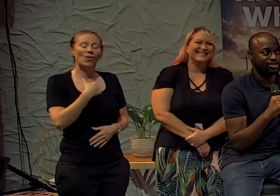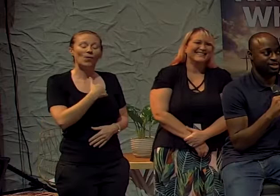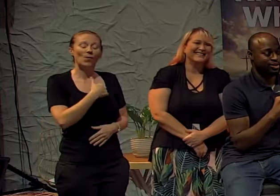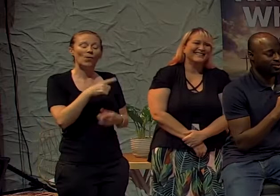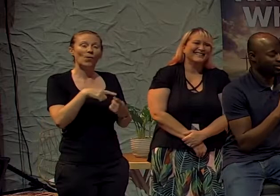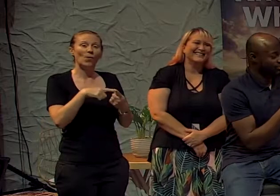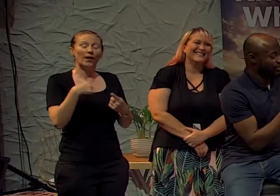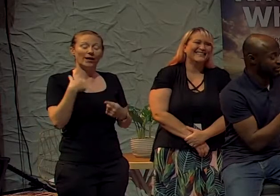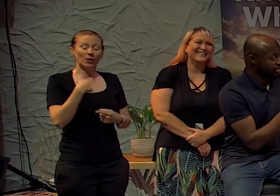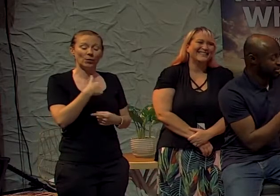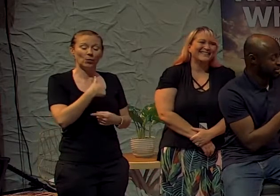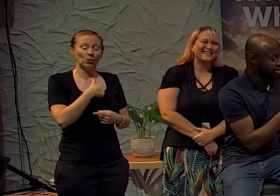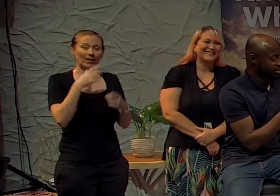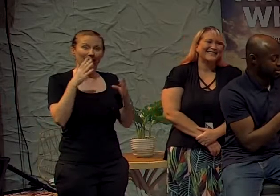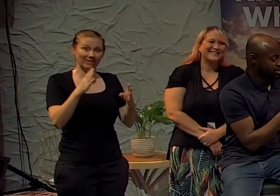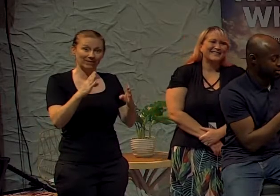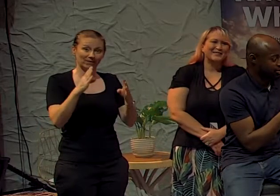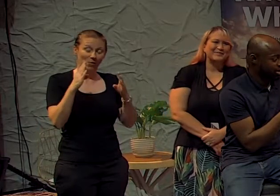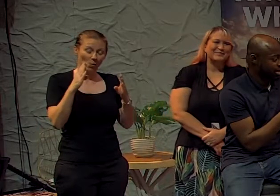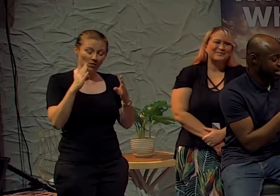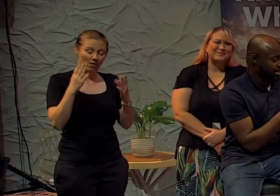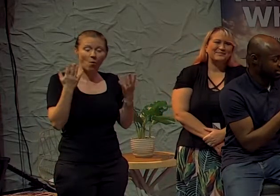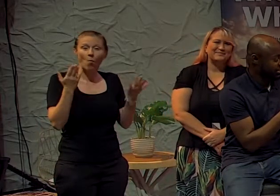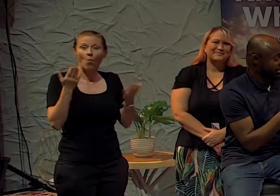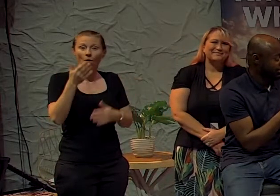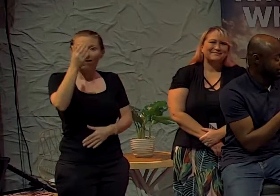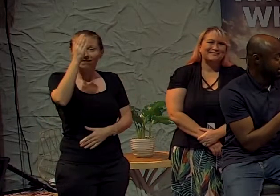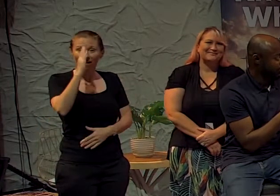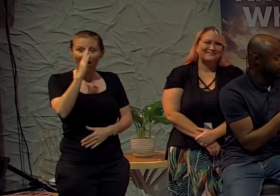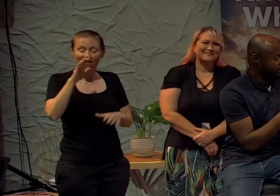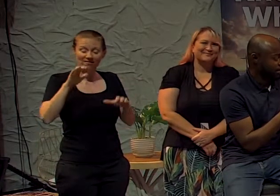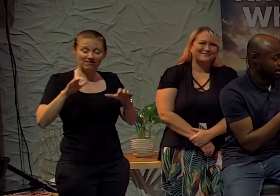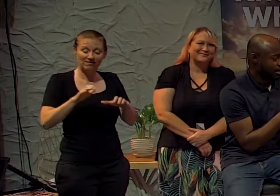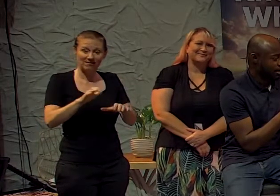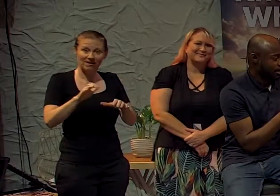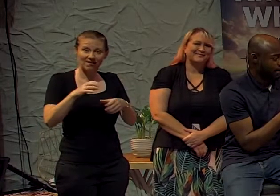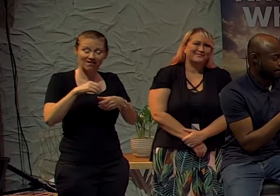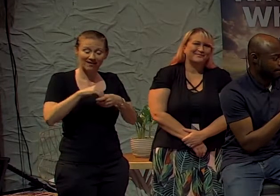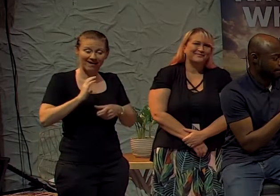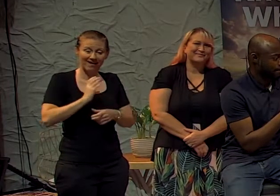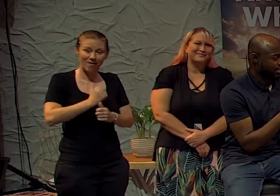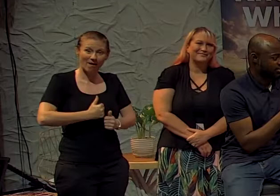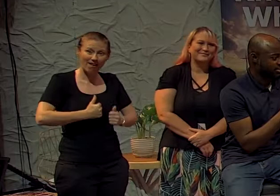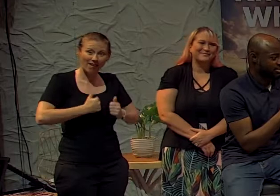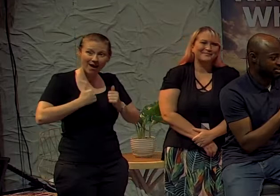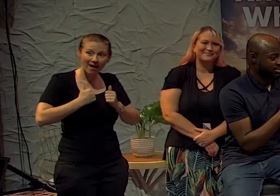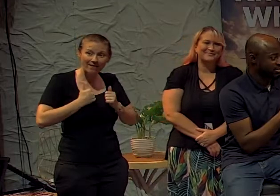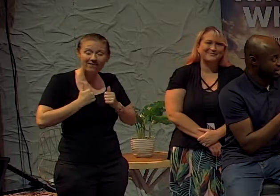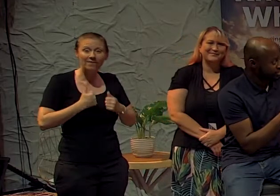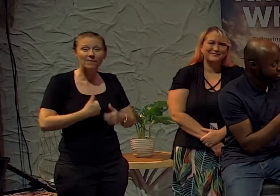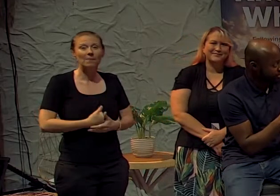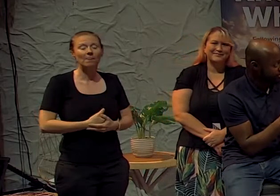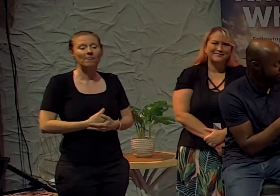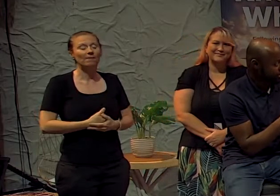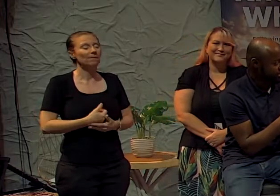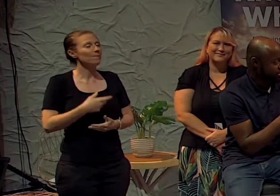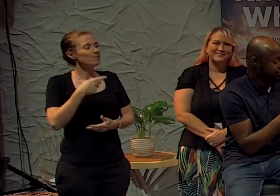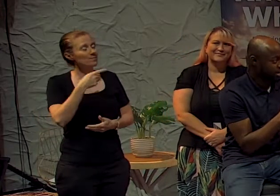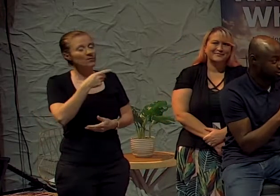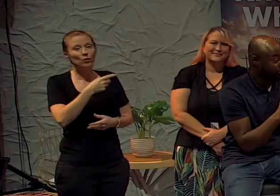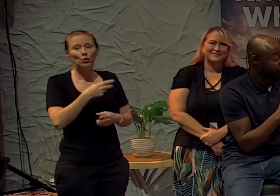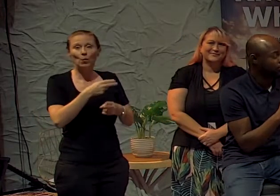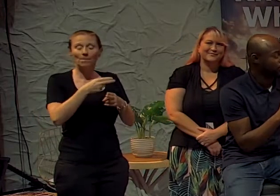just really focus on what God has done in our life, and just, like you mentioned,